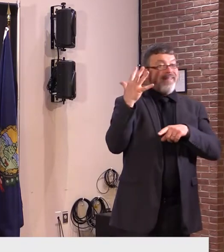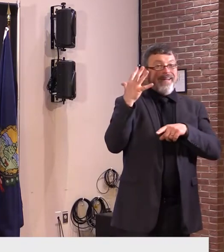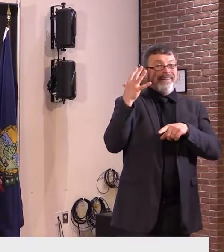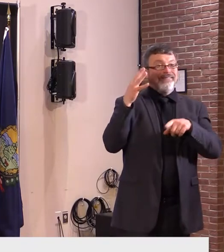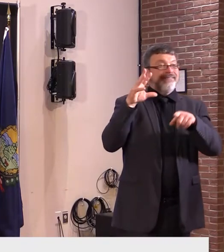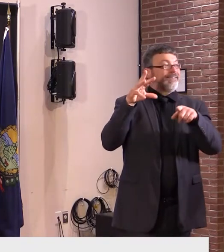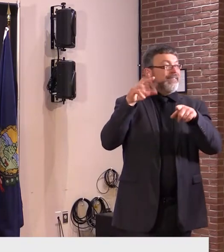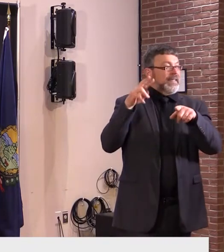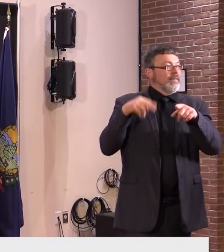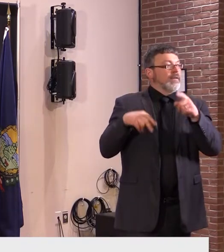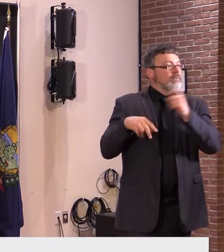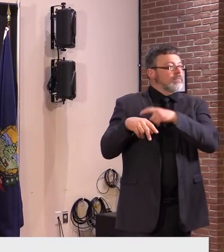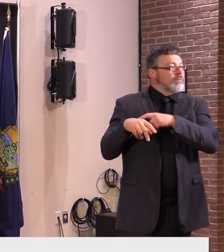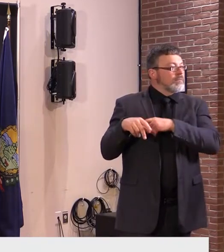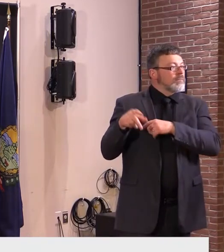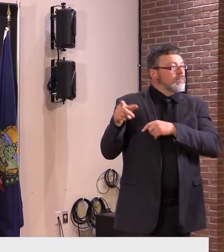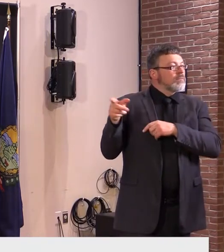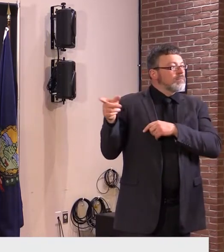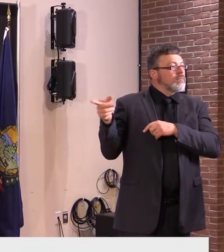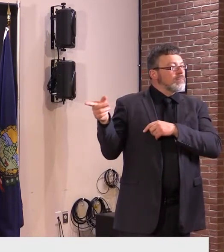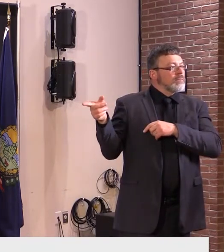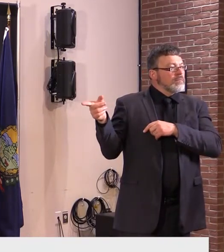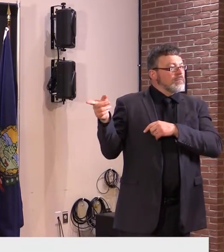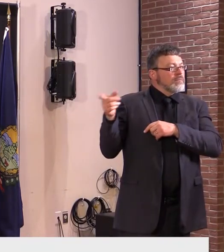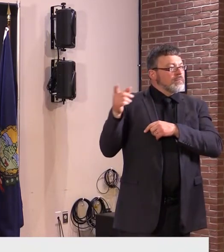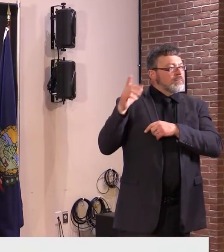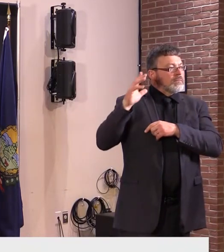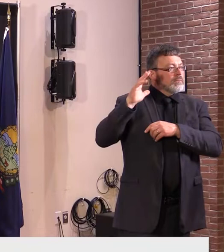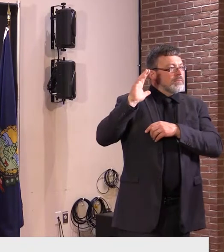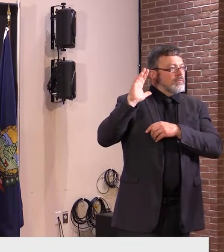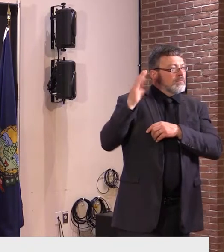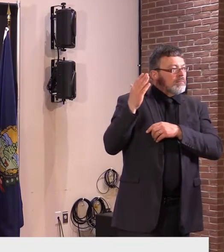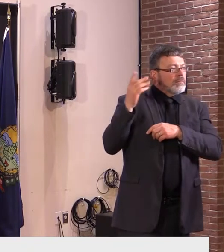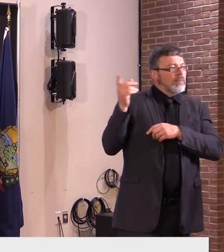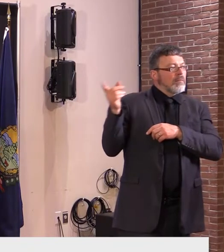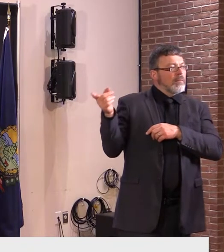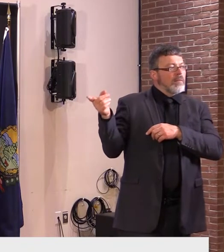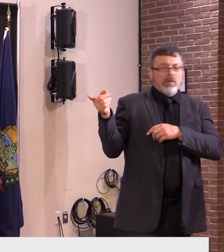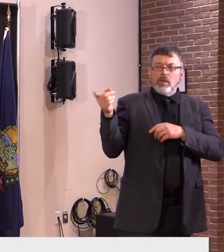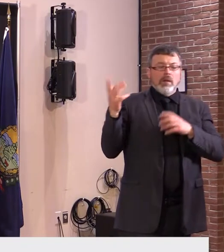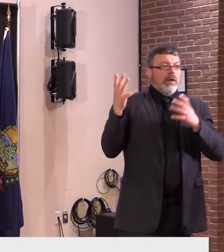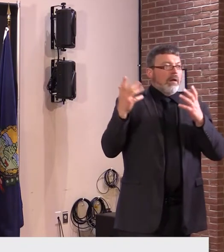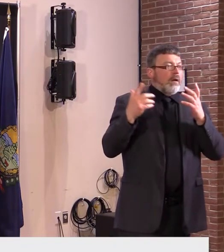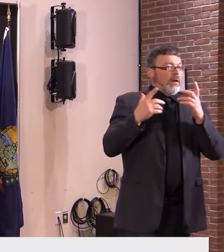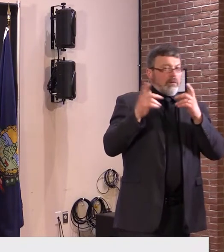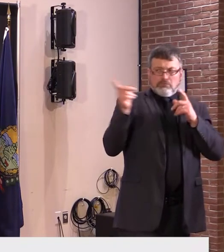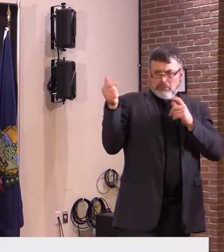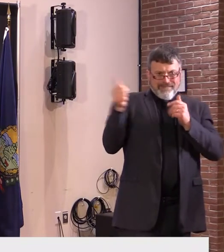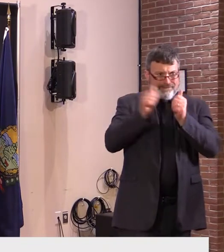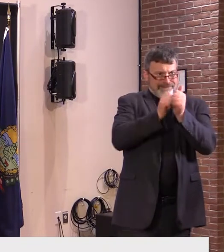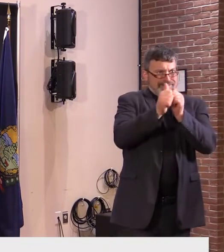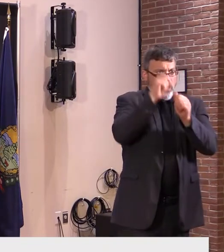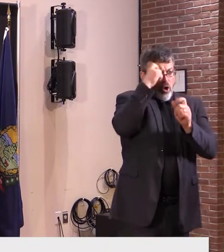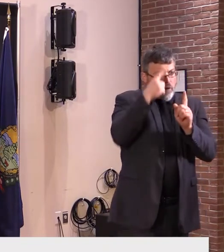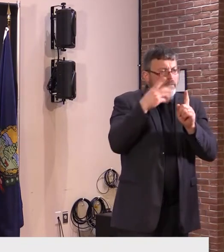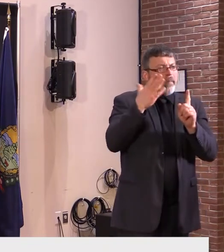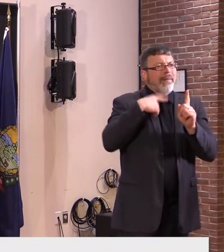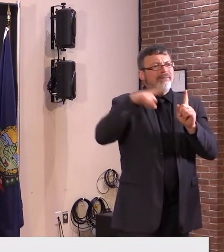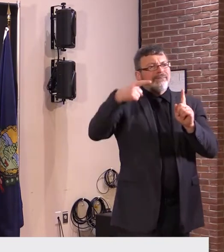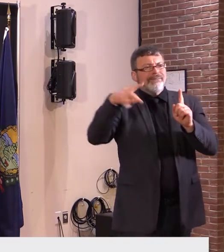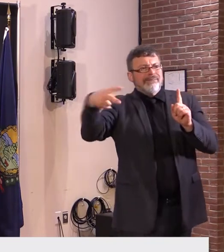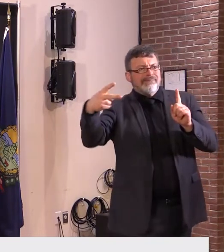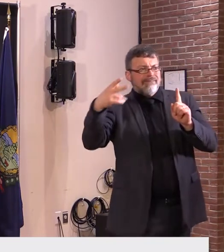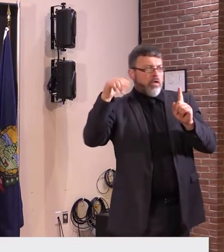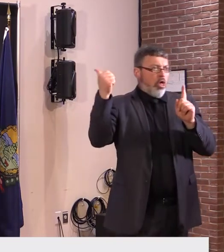As I've done in the past, I typically talk about what I can bring to the table, what I can accomplish, what I think I can do. I don't